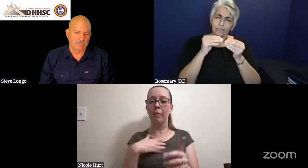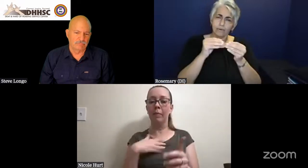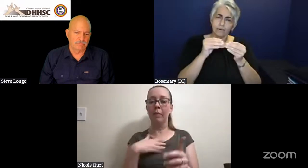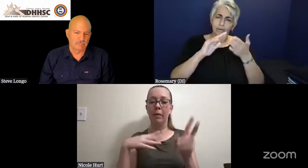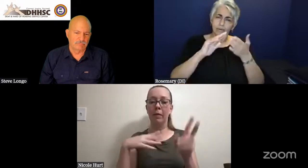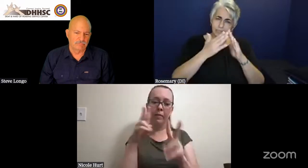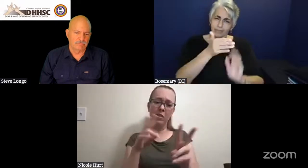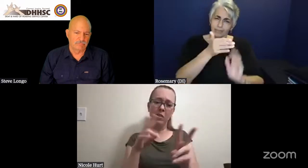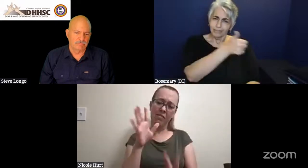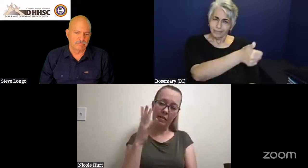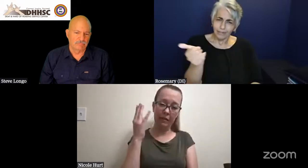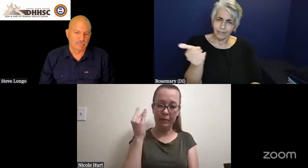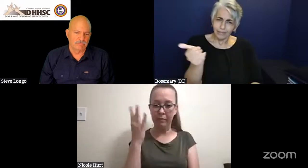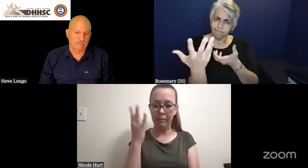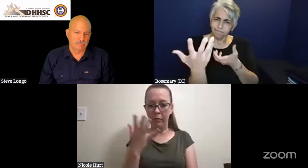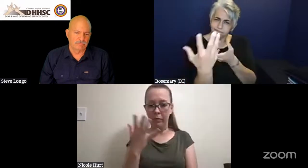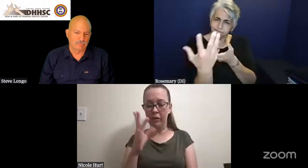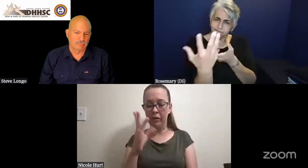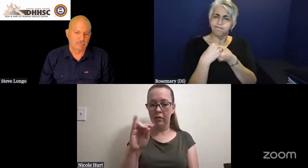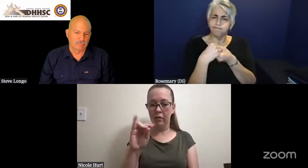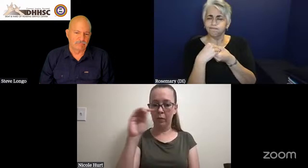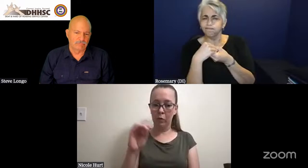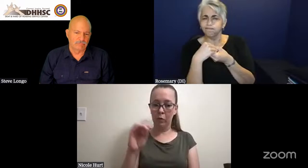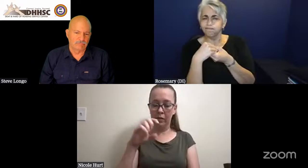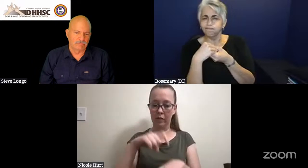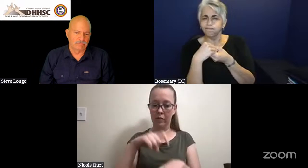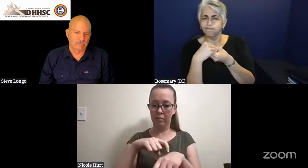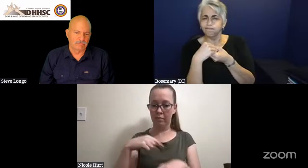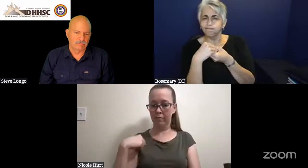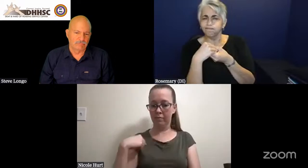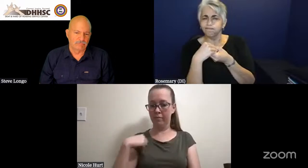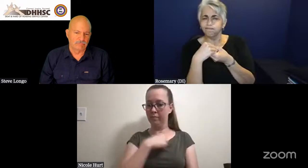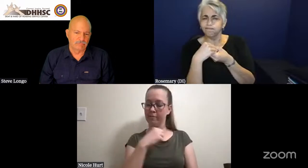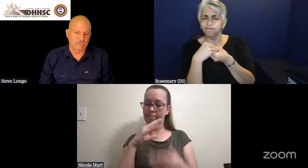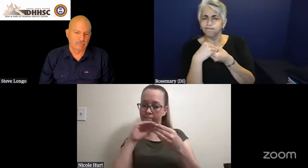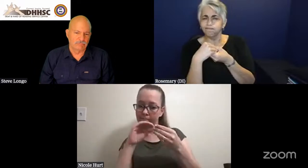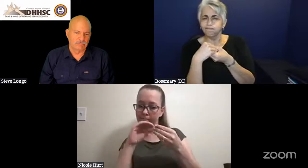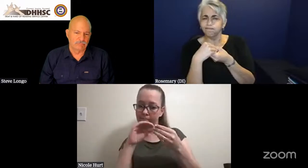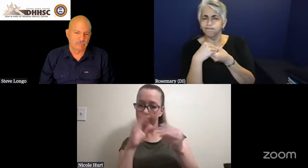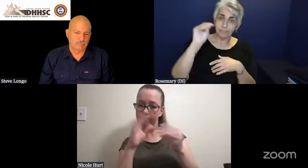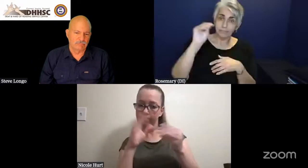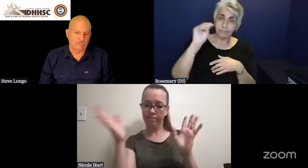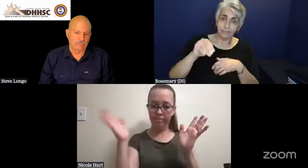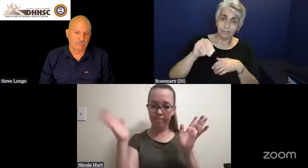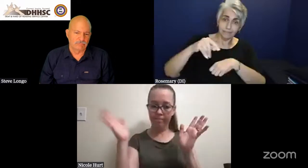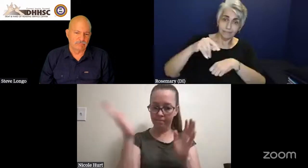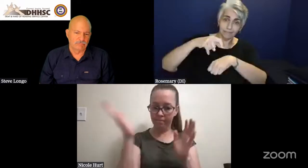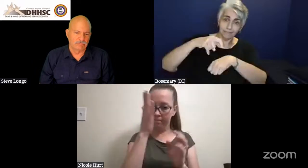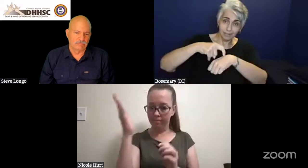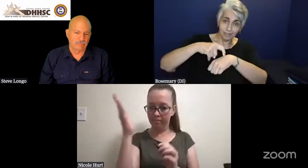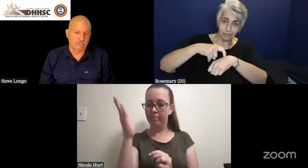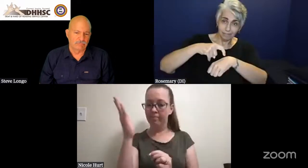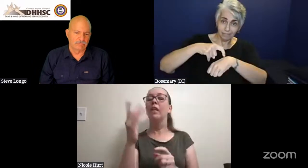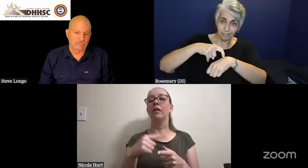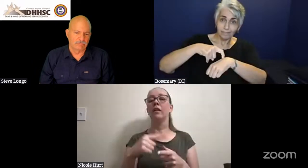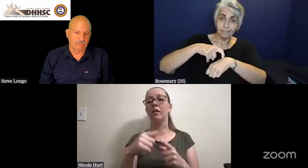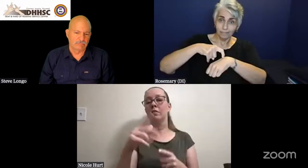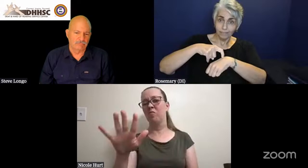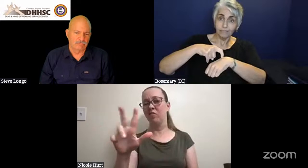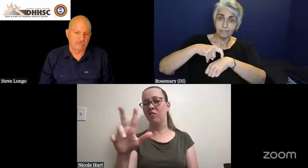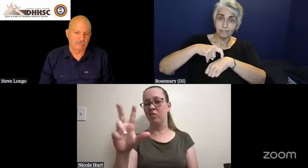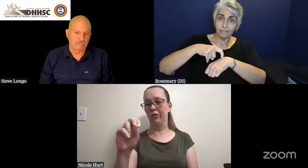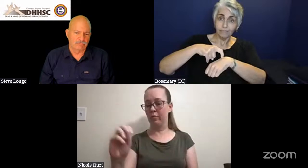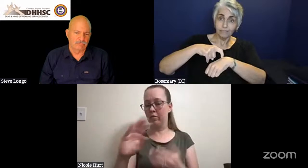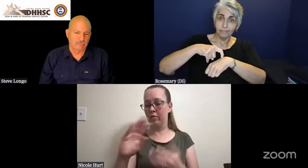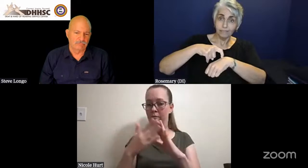did a lot of talking. DHHSC did a lot of talking. But I think it would be very, very good to have the